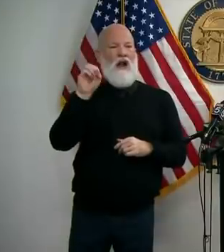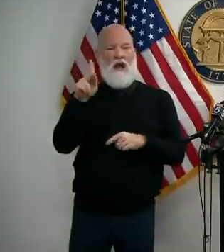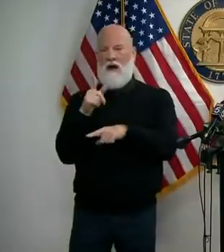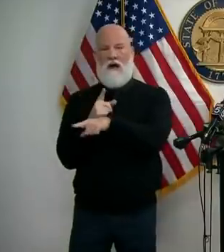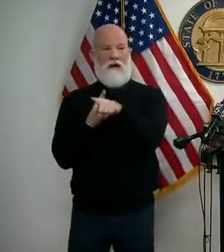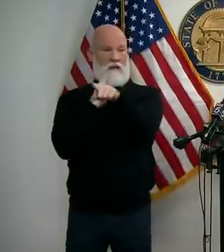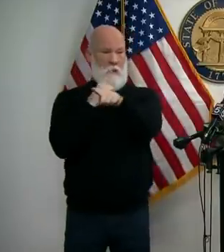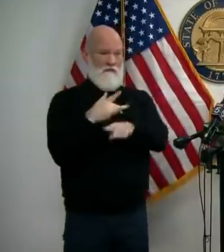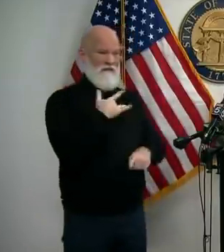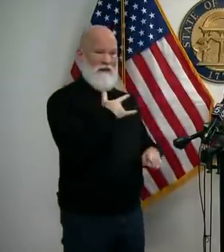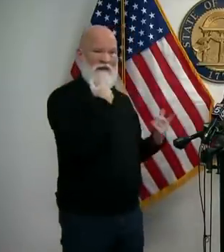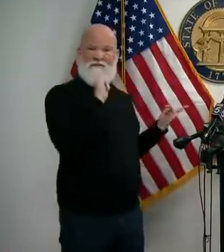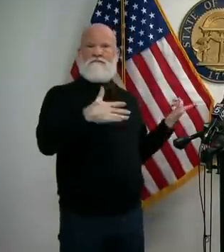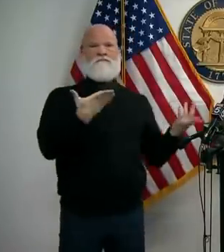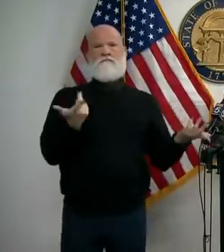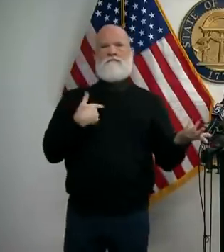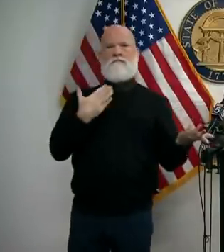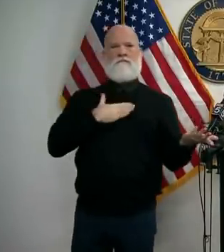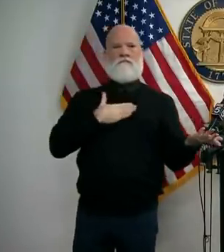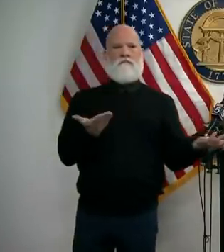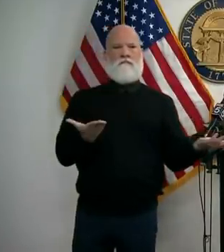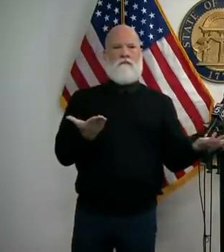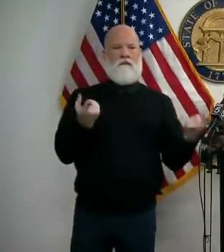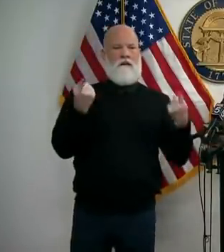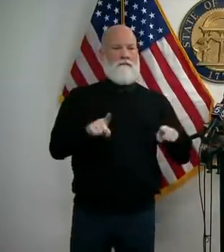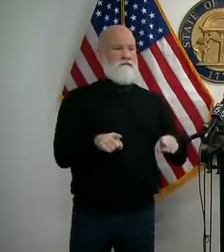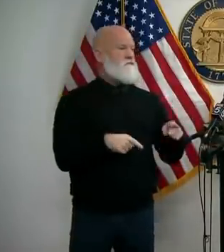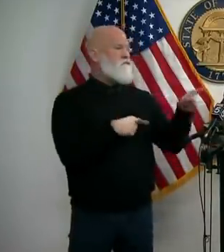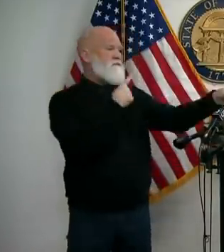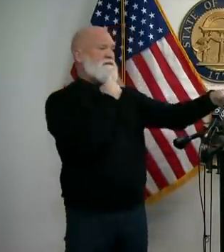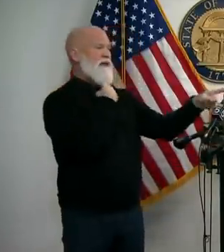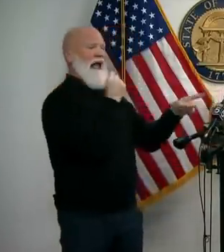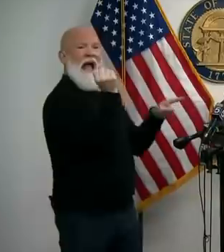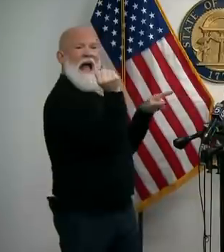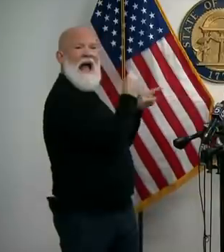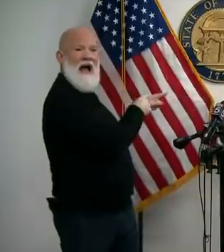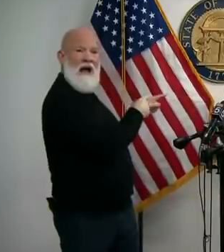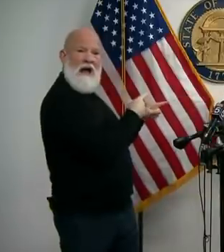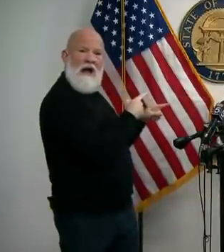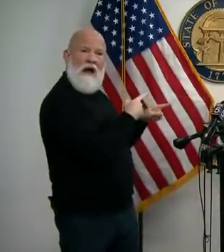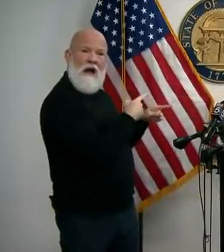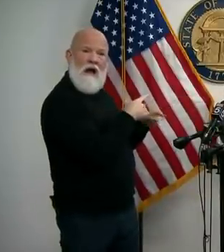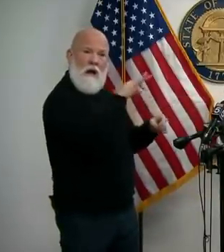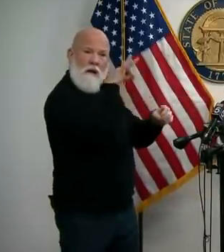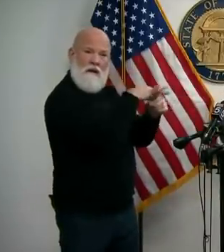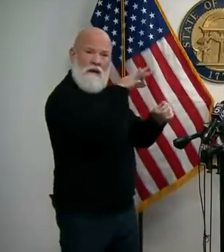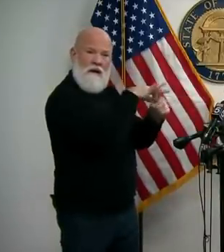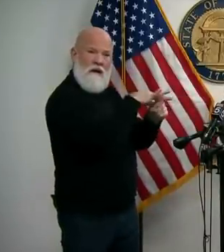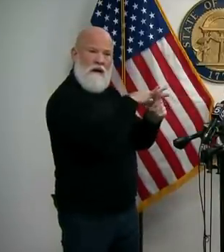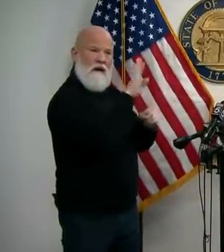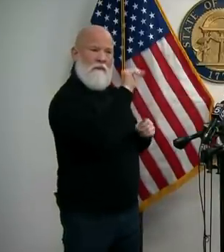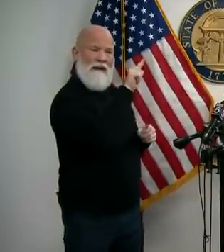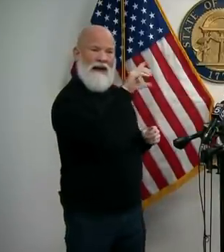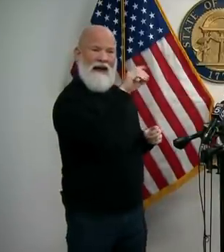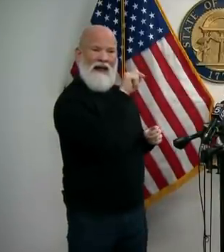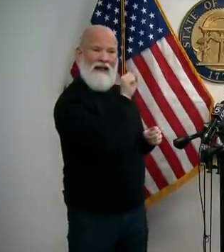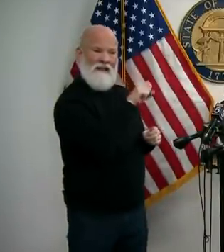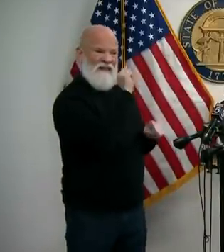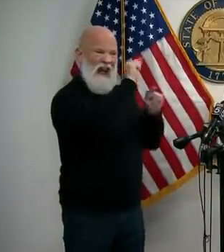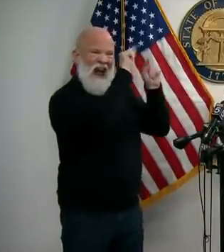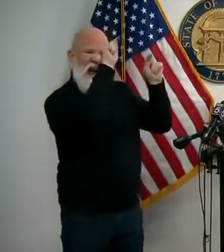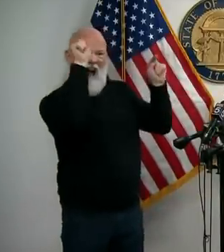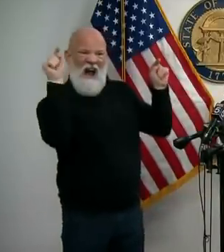so far about those that are still outstanding, places that they're located, suggest about whether or not,